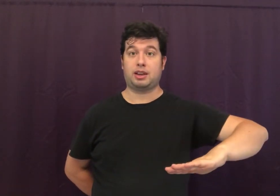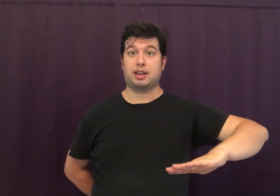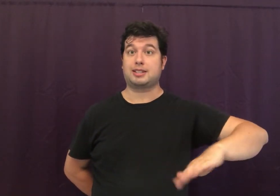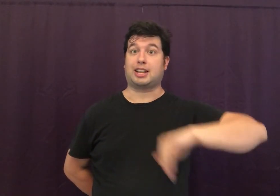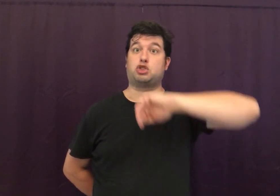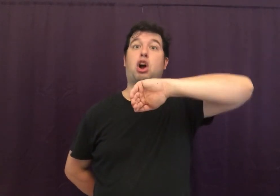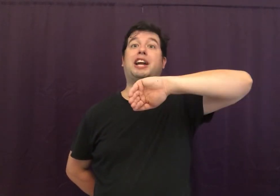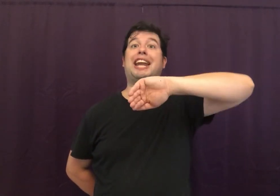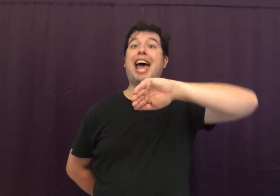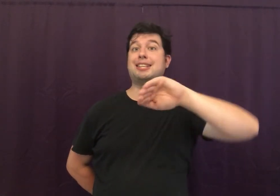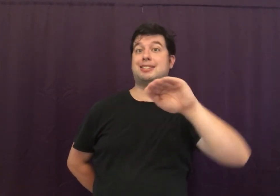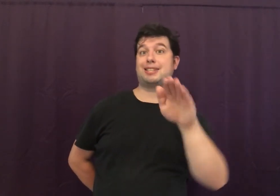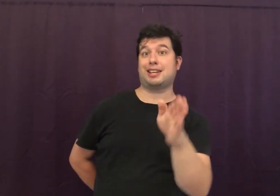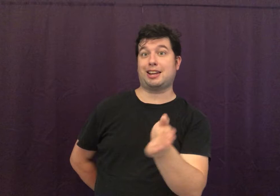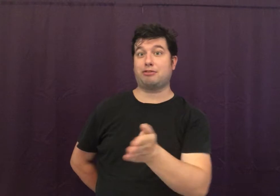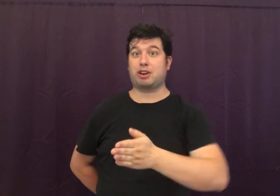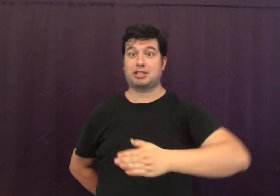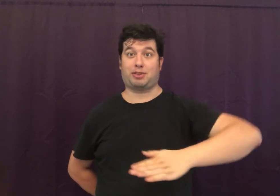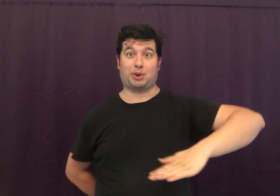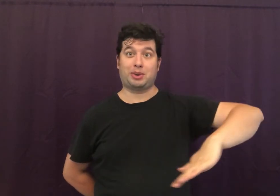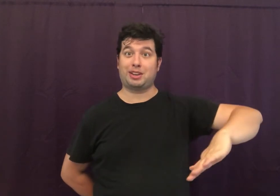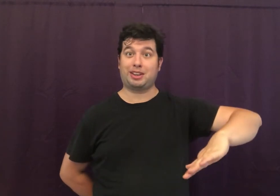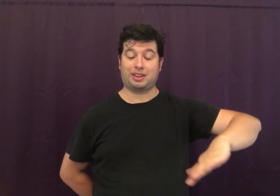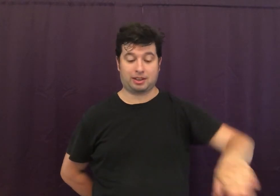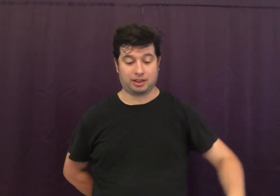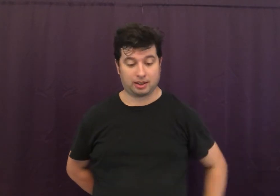It's like drawing an S in front of you.